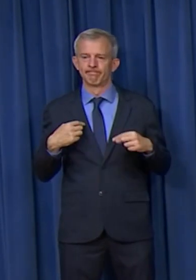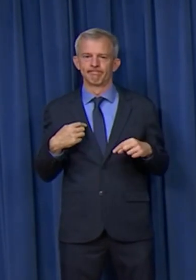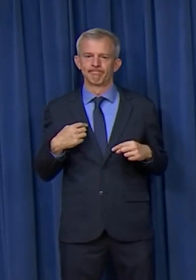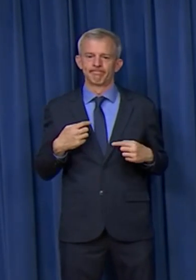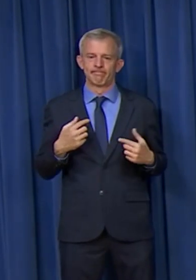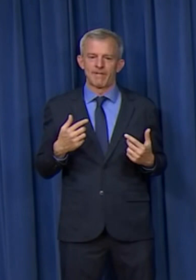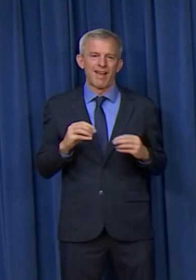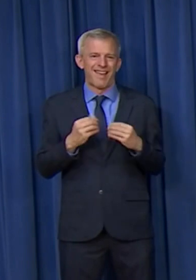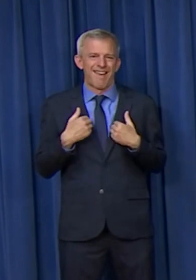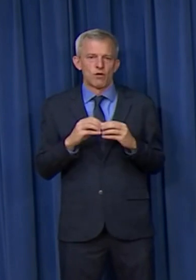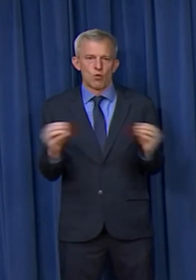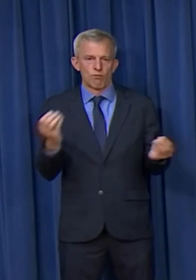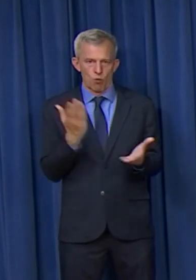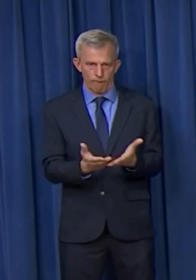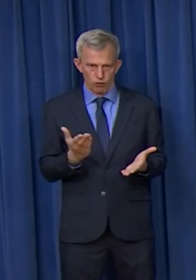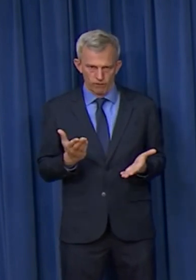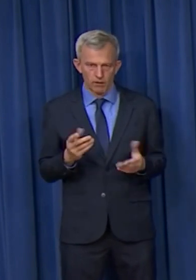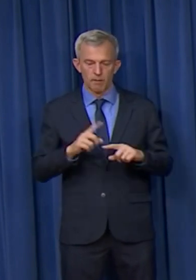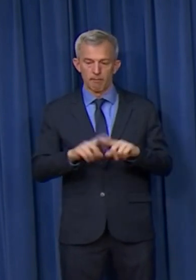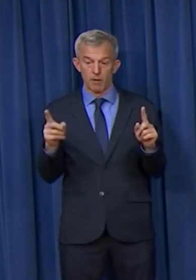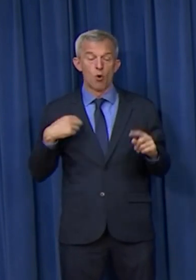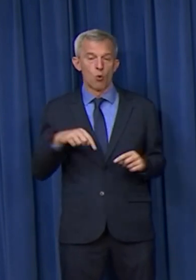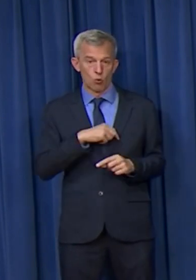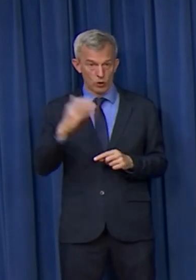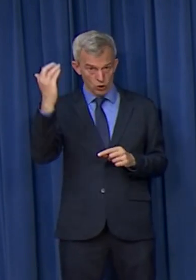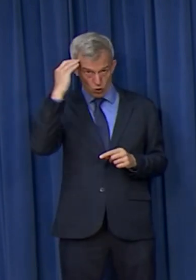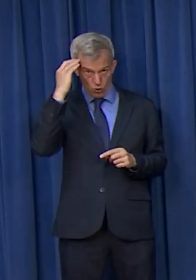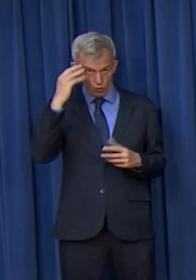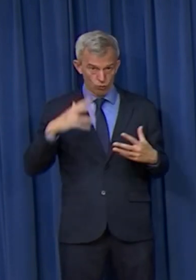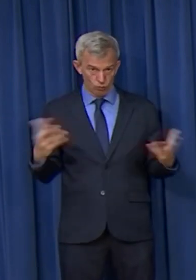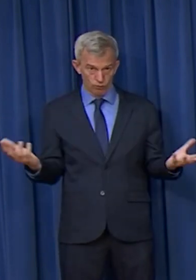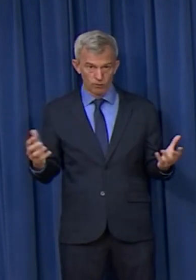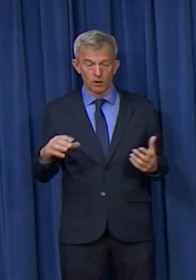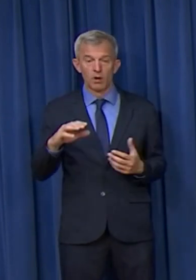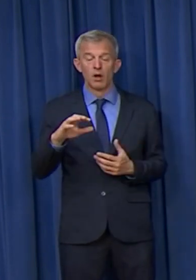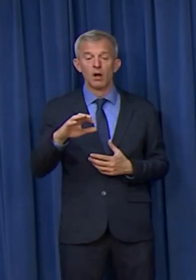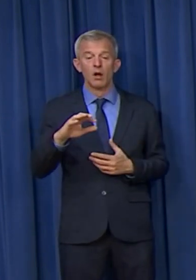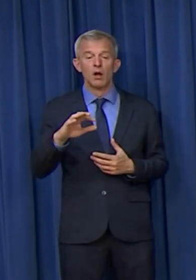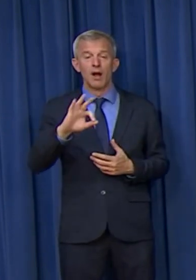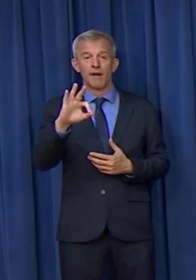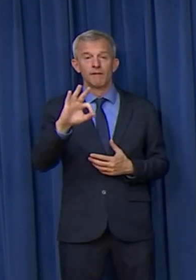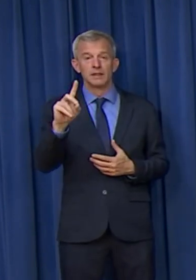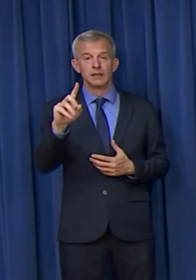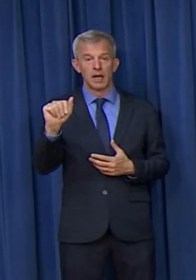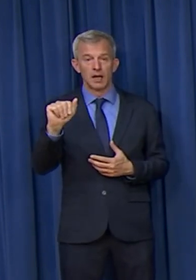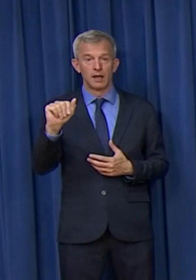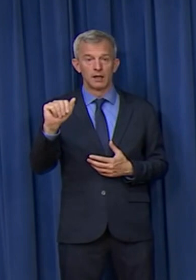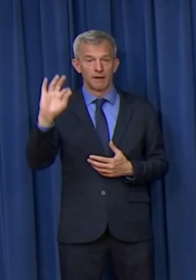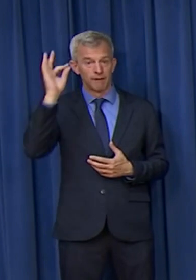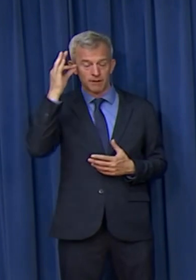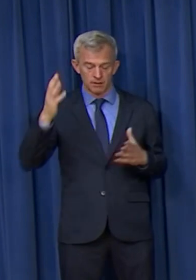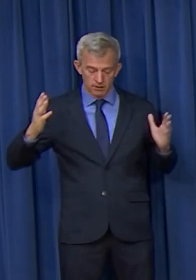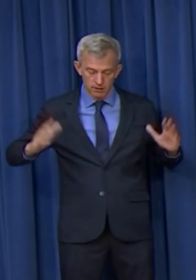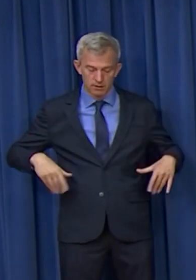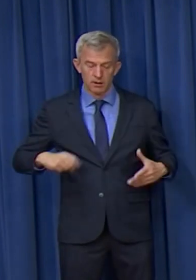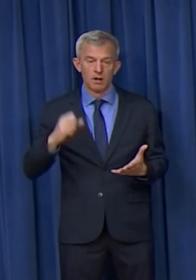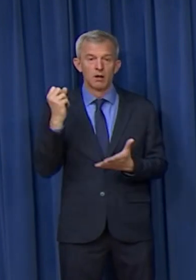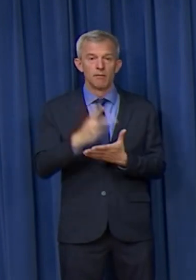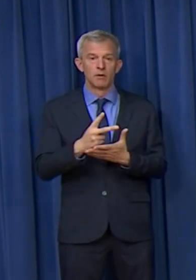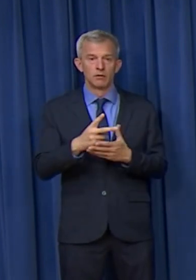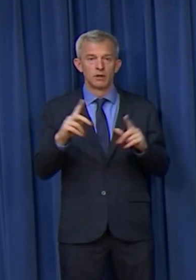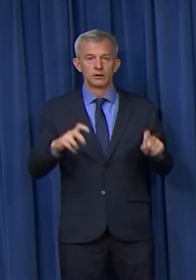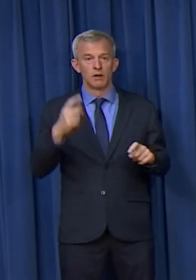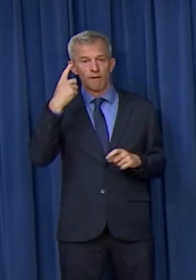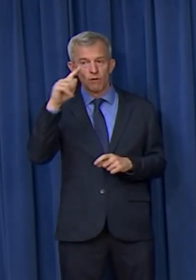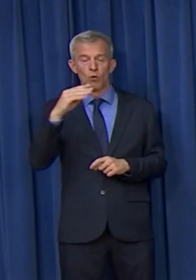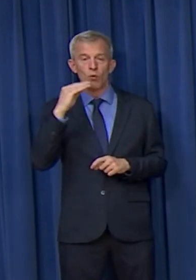What we know the following. We know that the FDA has not approved a test for home